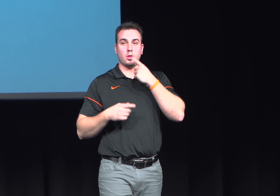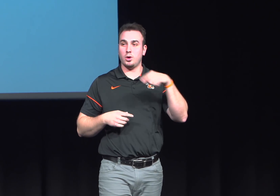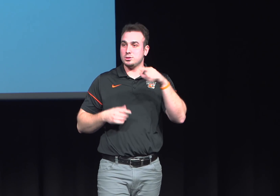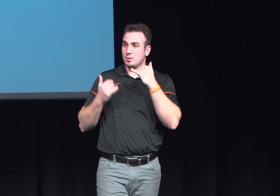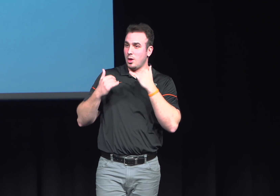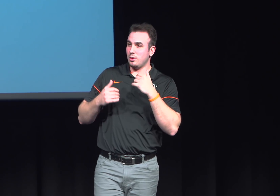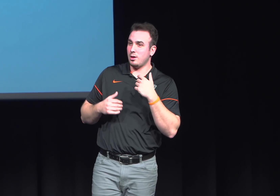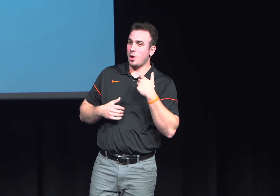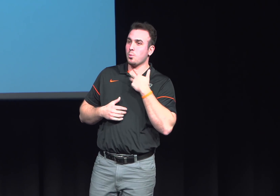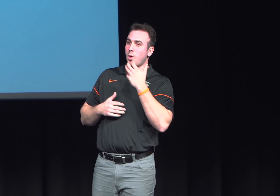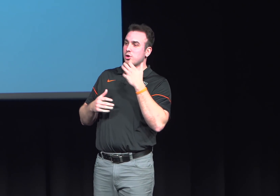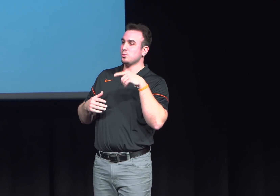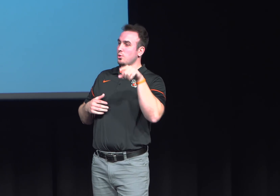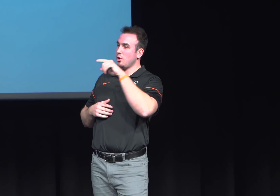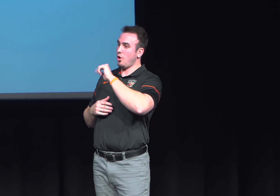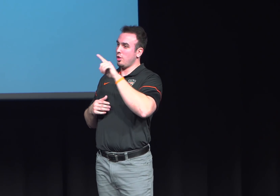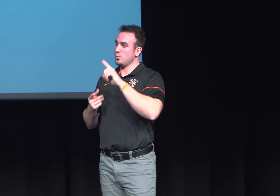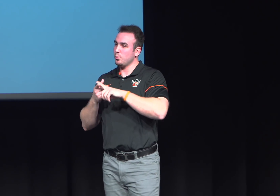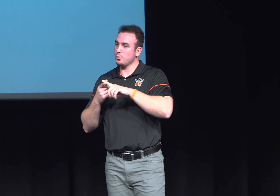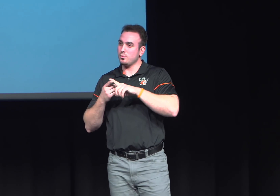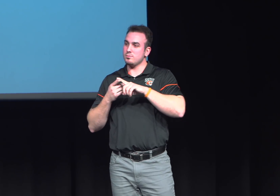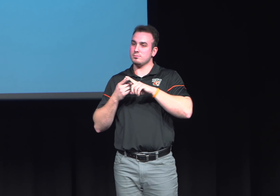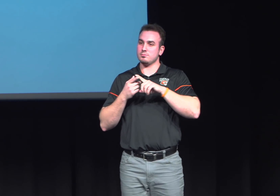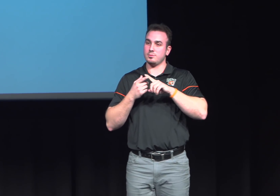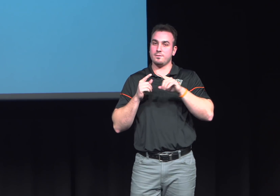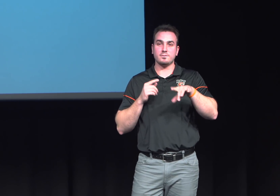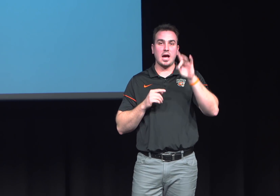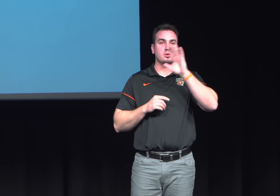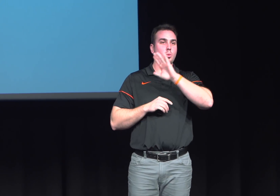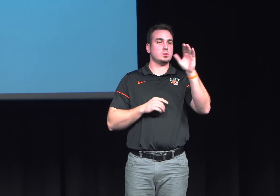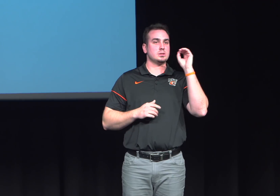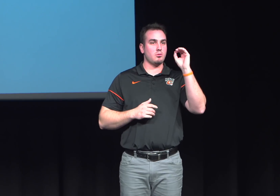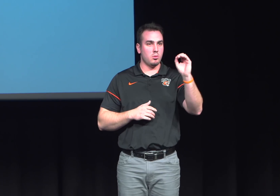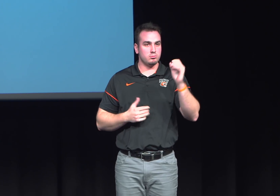So today I want you all to find your 0.